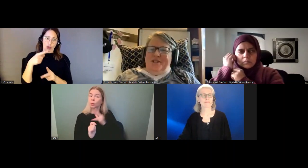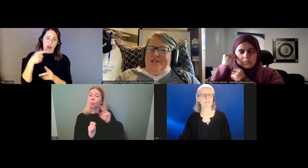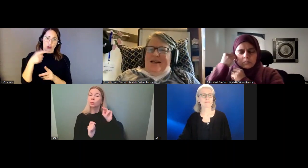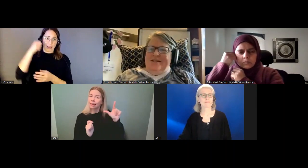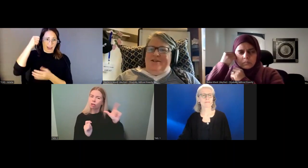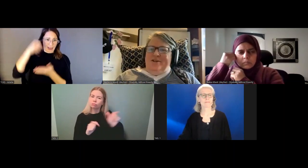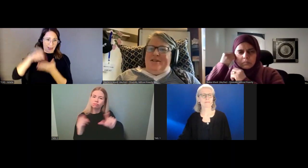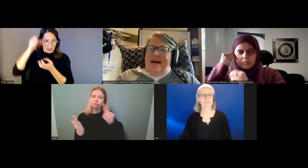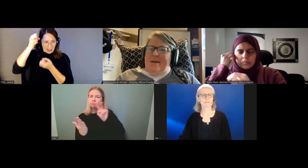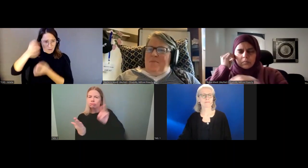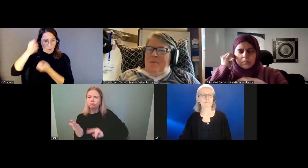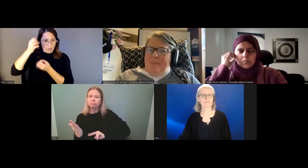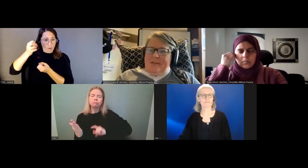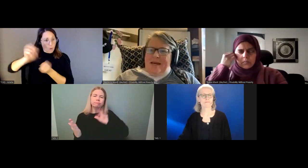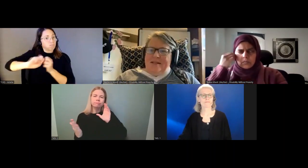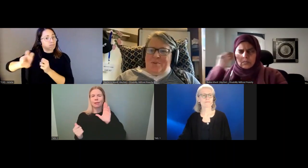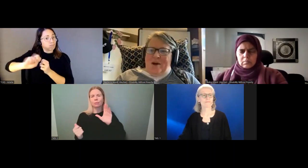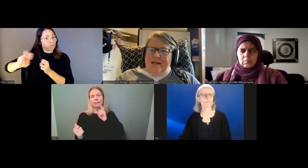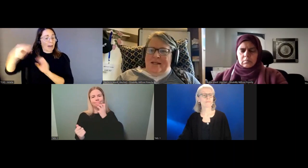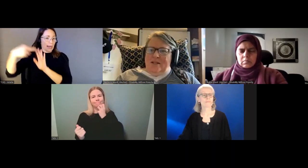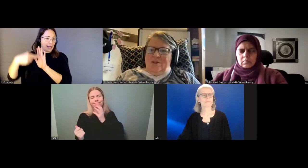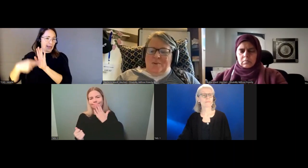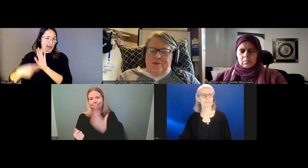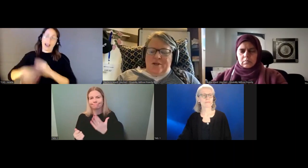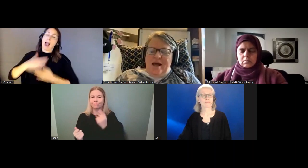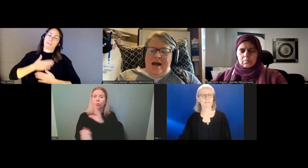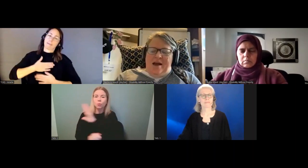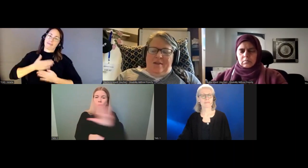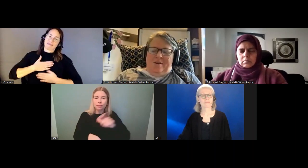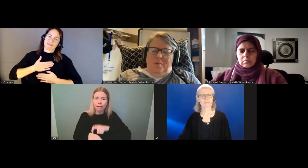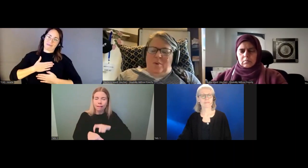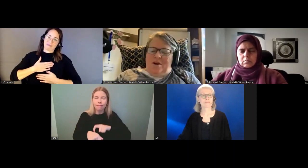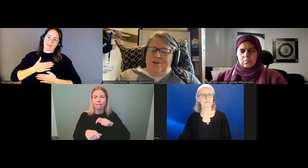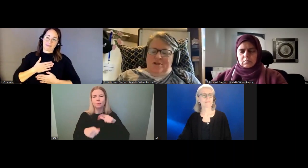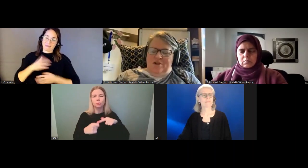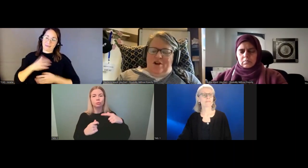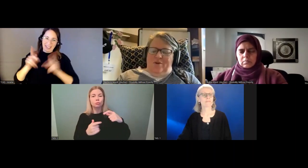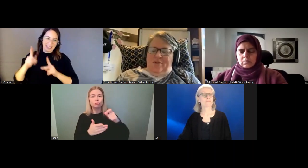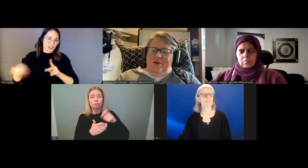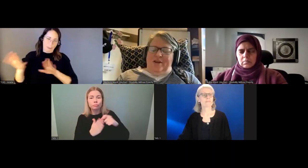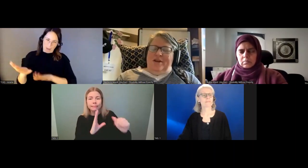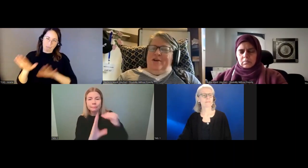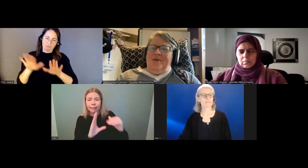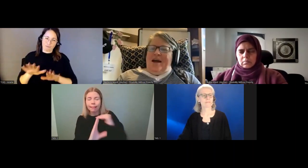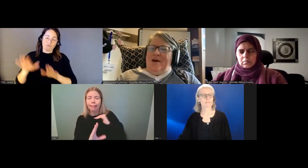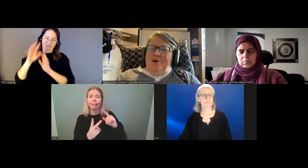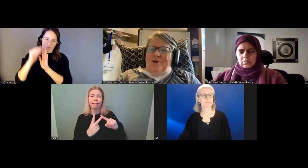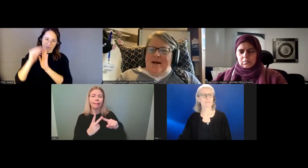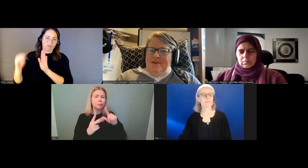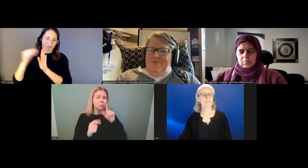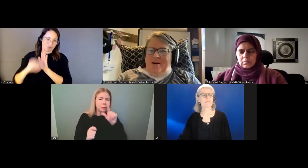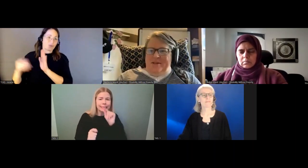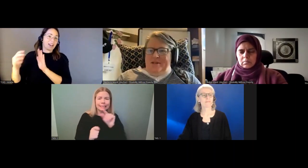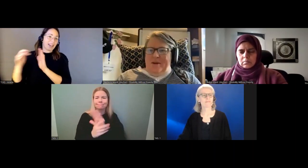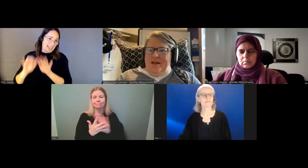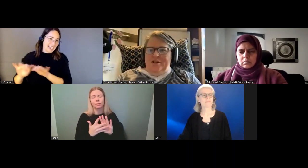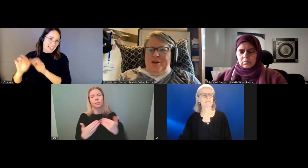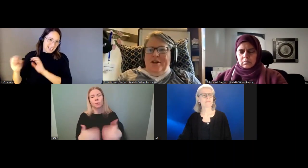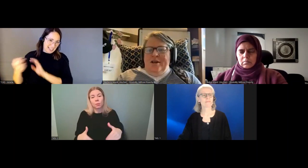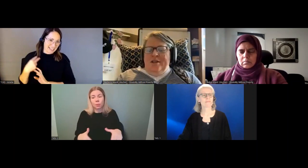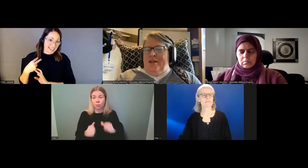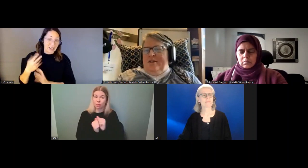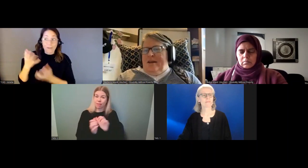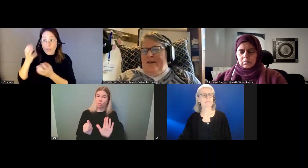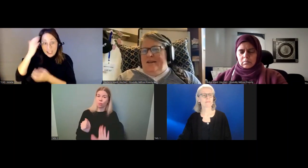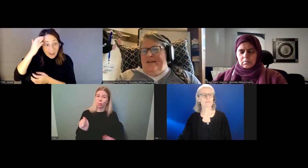really appreciate all the time that people take to write into us. We want you to know that, you know, without your active